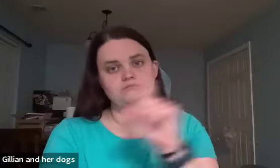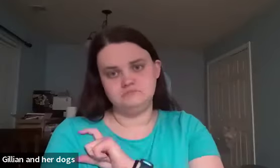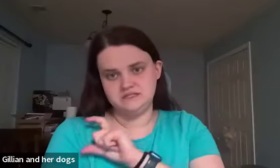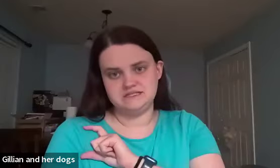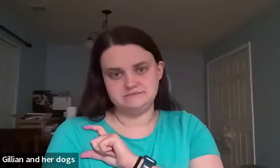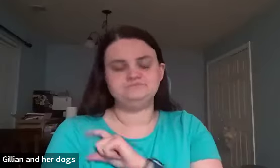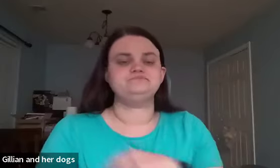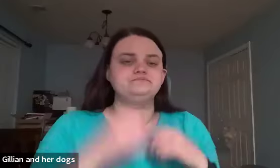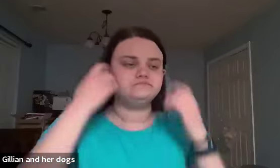Go police.